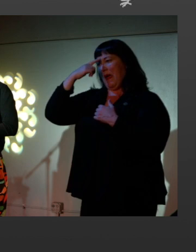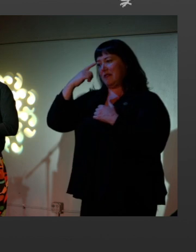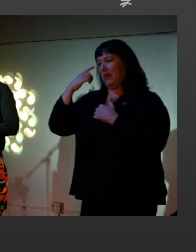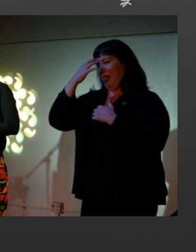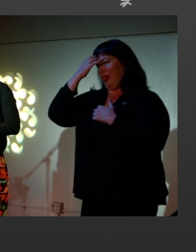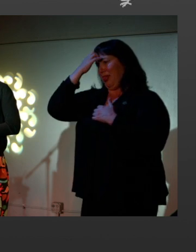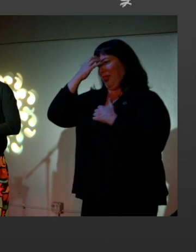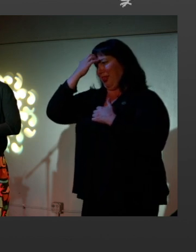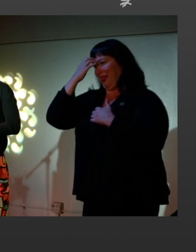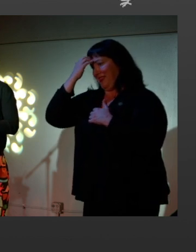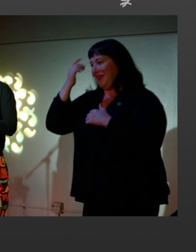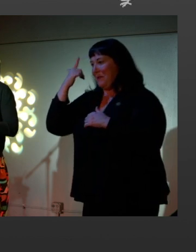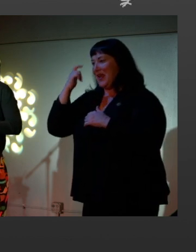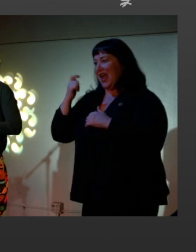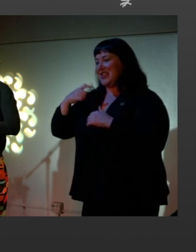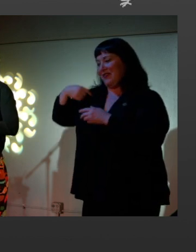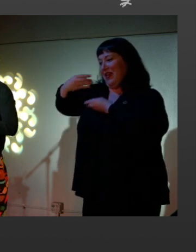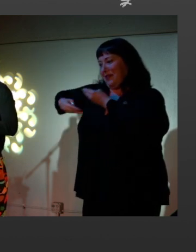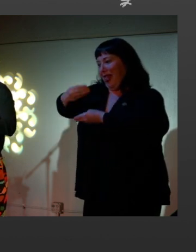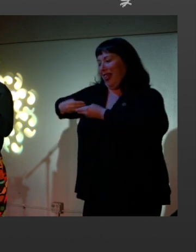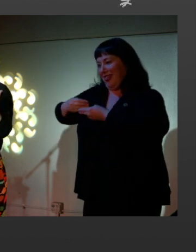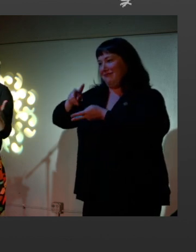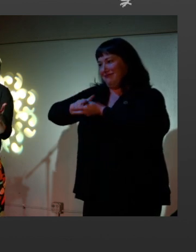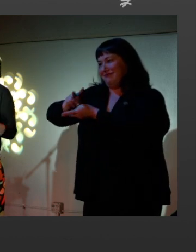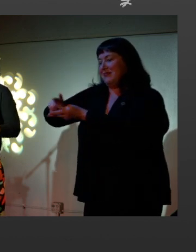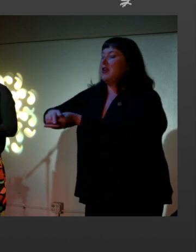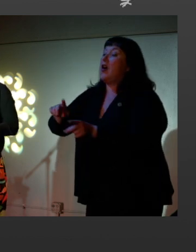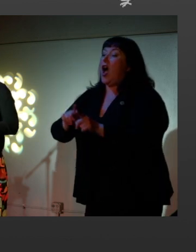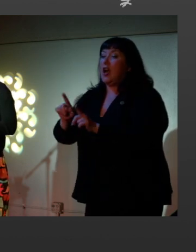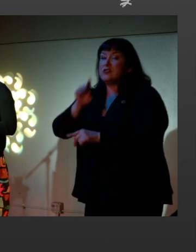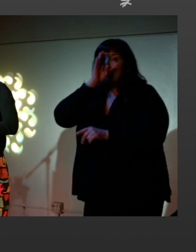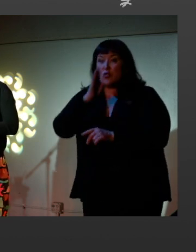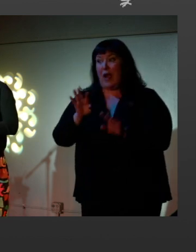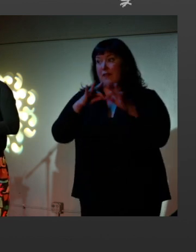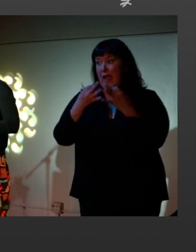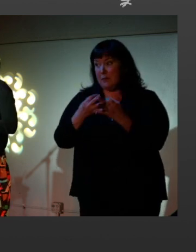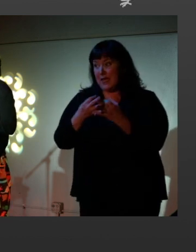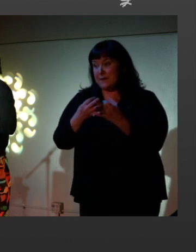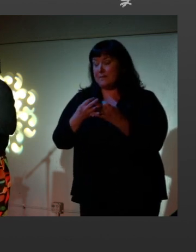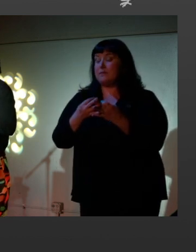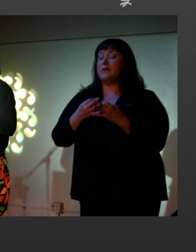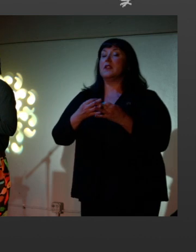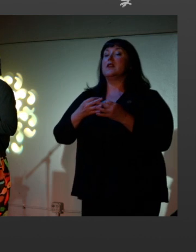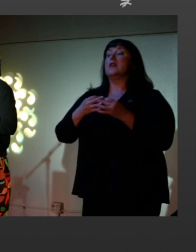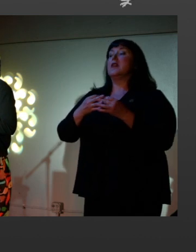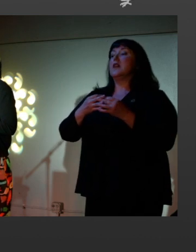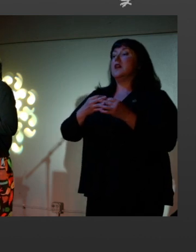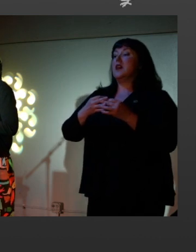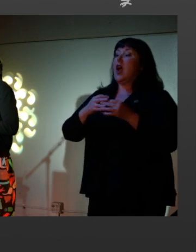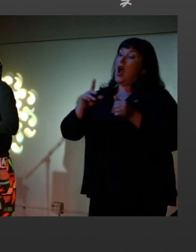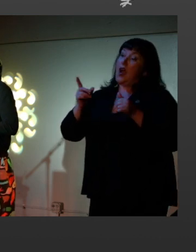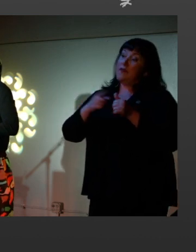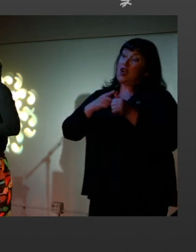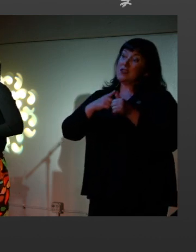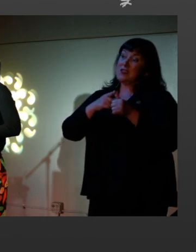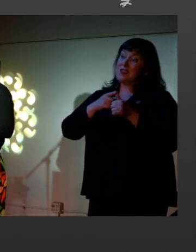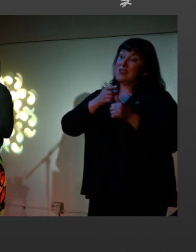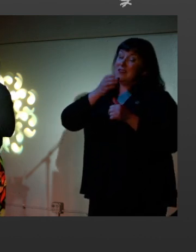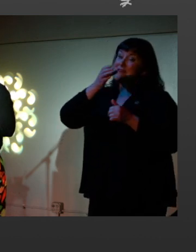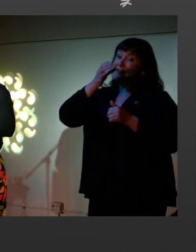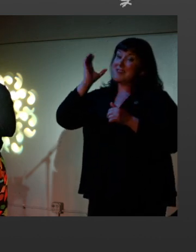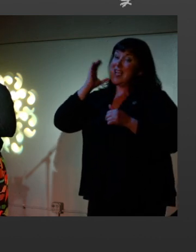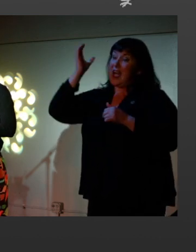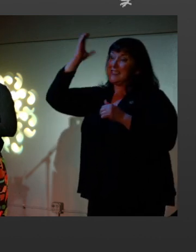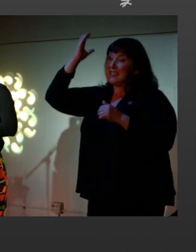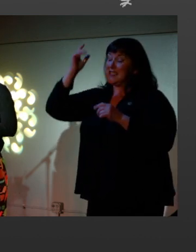inbreeding. Add to that the tension of his direct family. Despite being first cousins, Rudolf's parents couldn't have